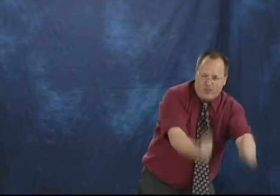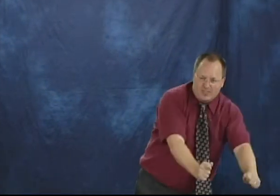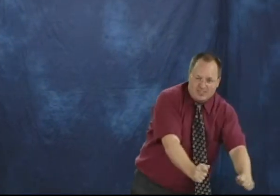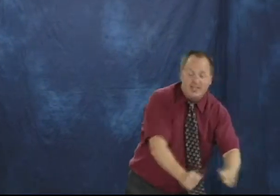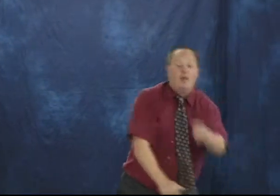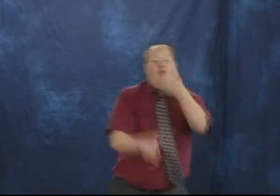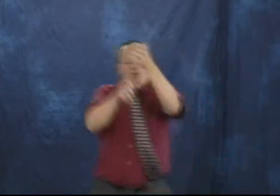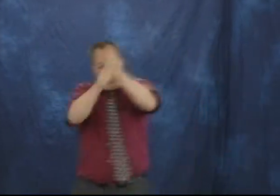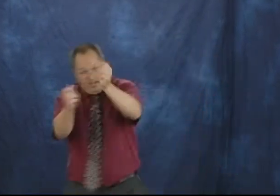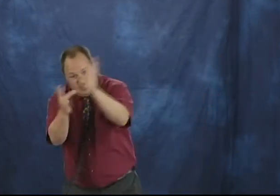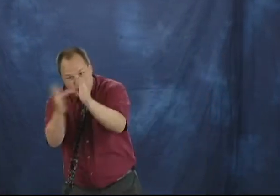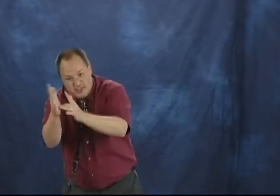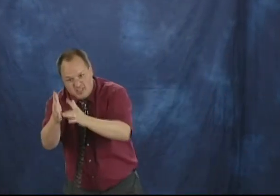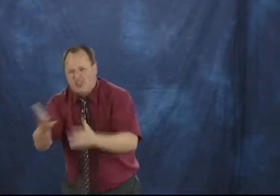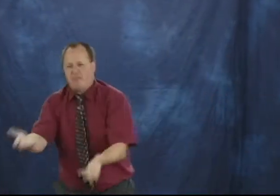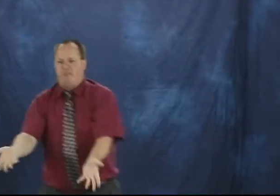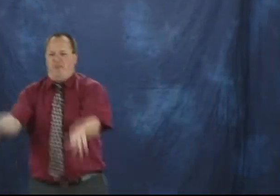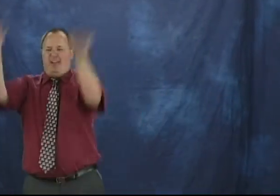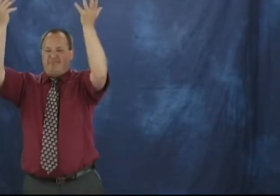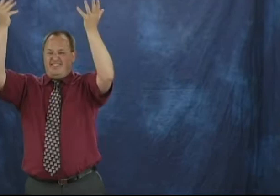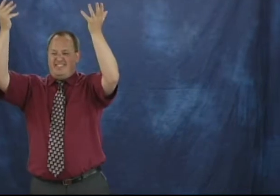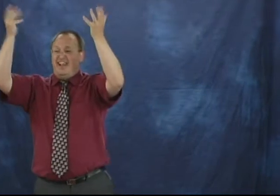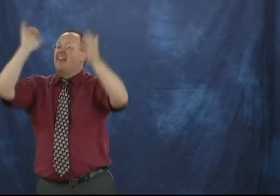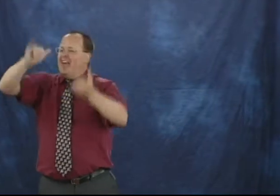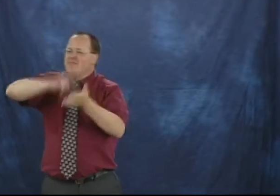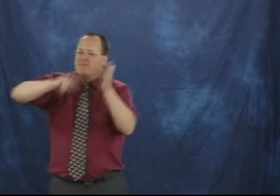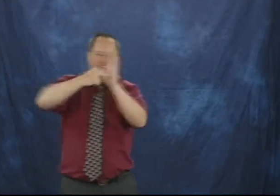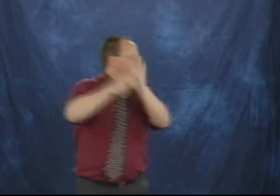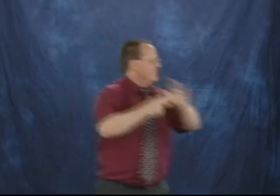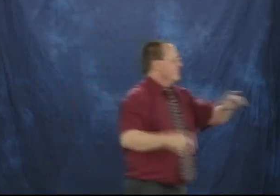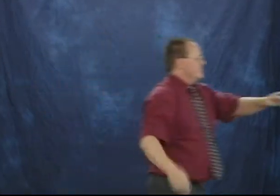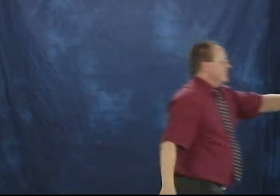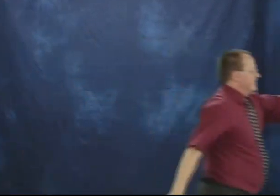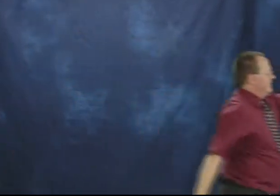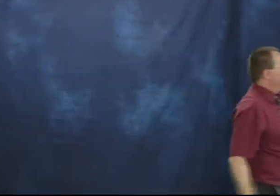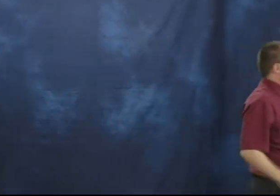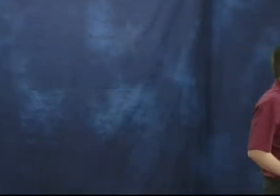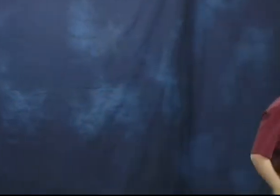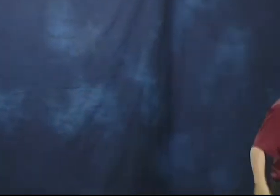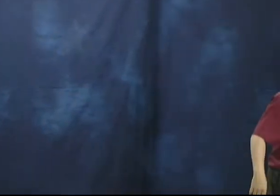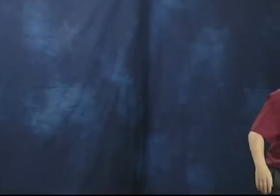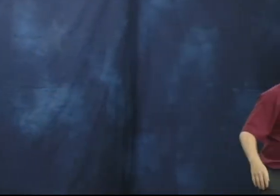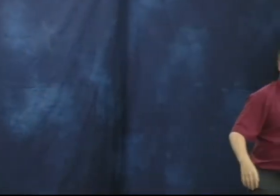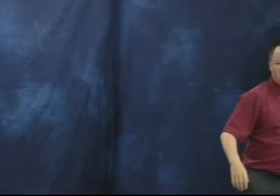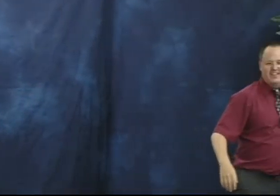the guilt that pulls the person down, and then the gospel message which raises them up.